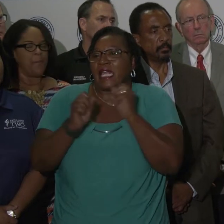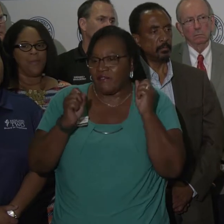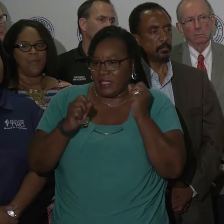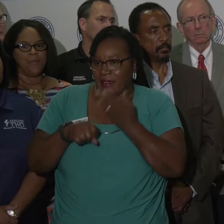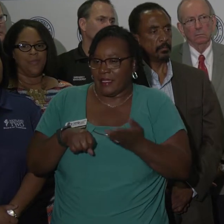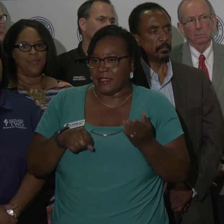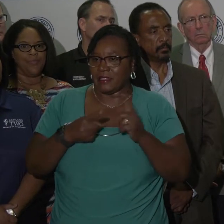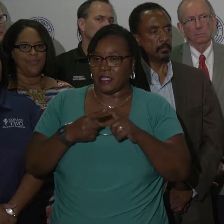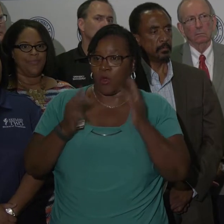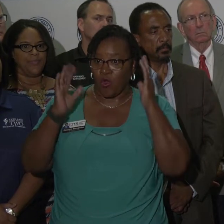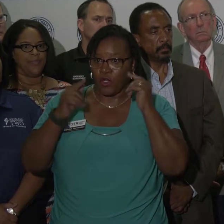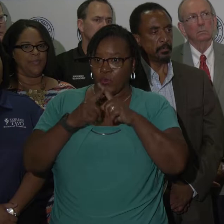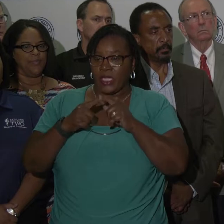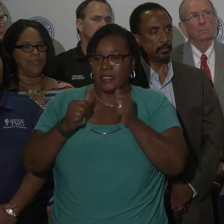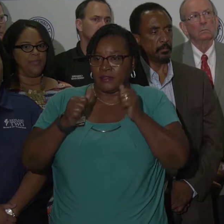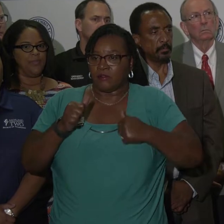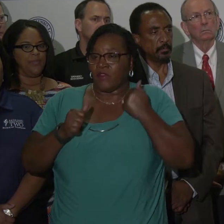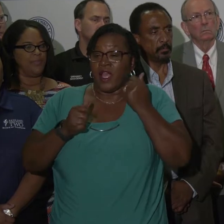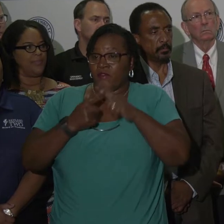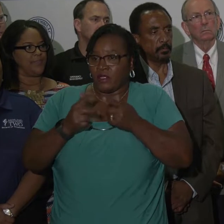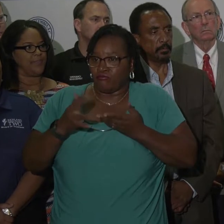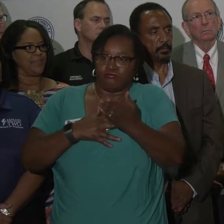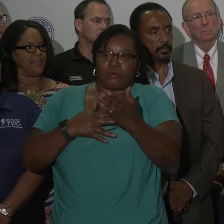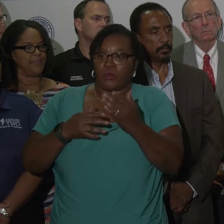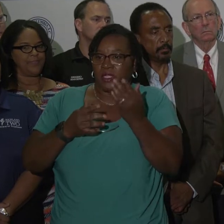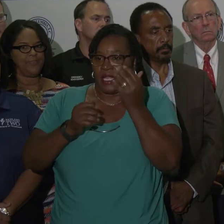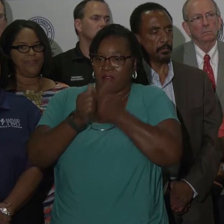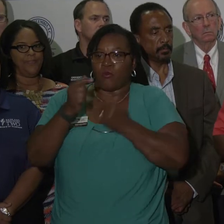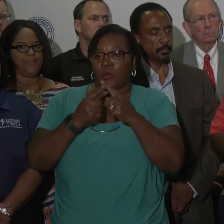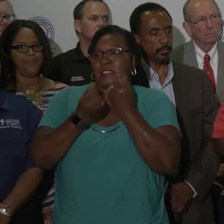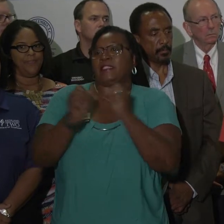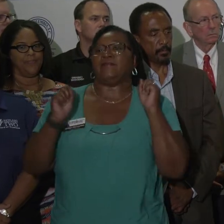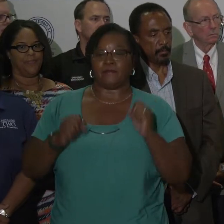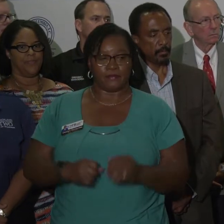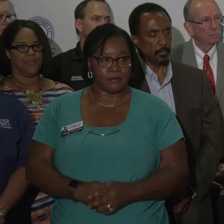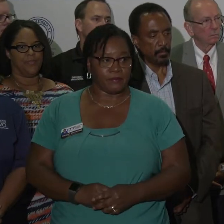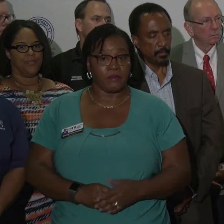hopefully we can get through this, and just with everybody being safe.